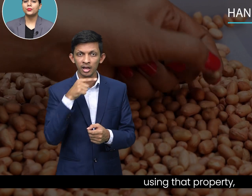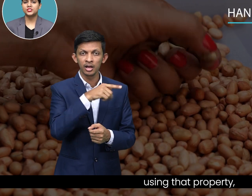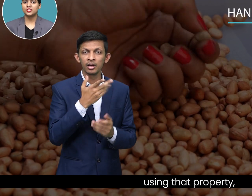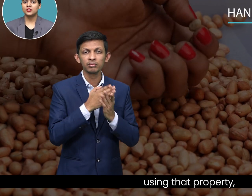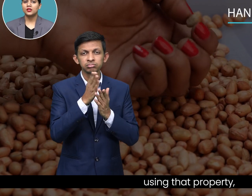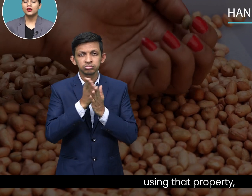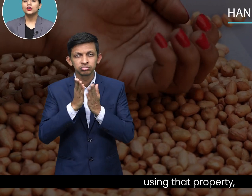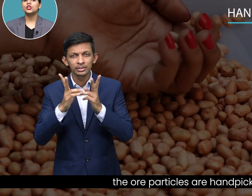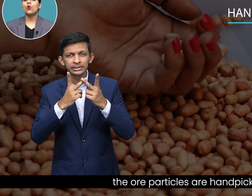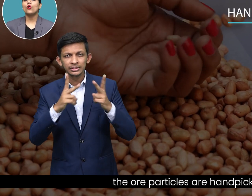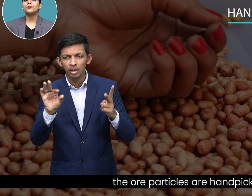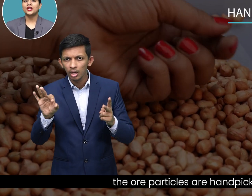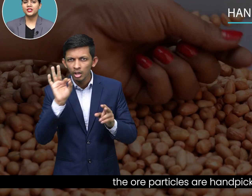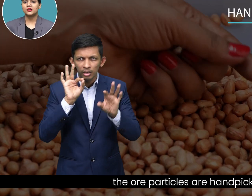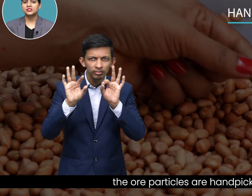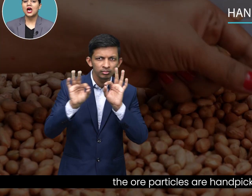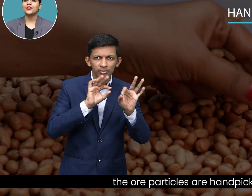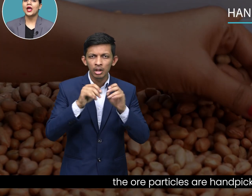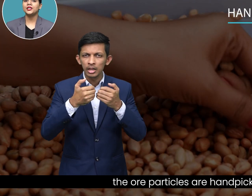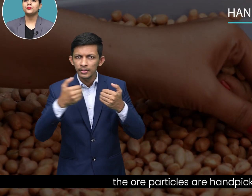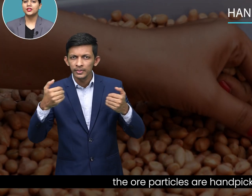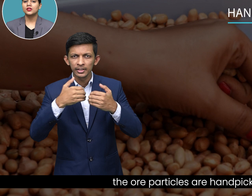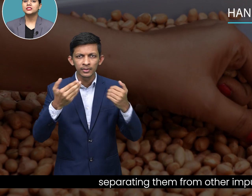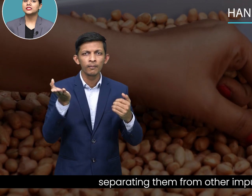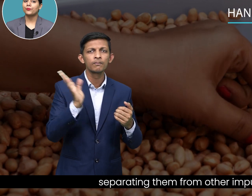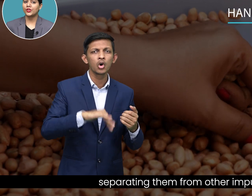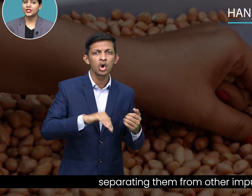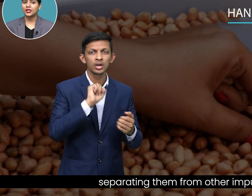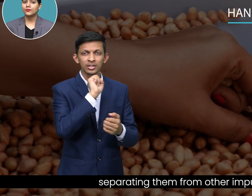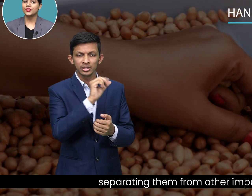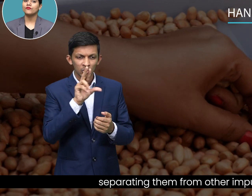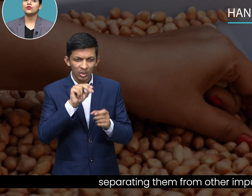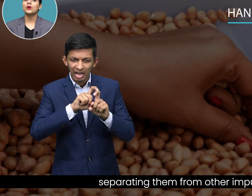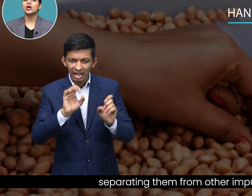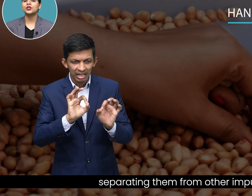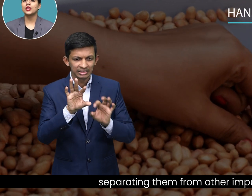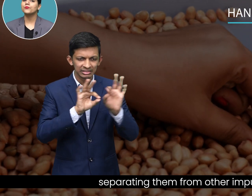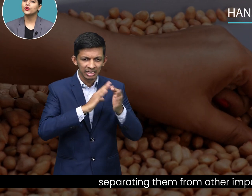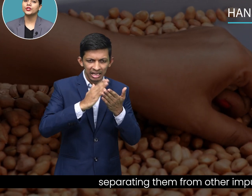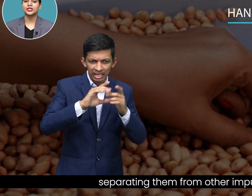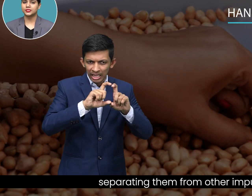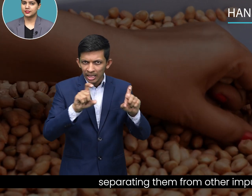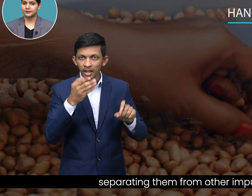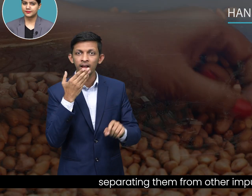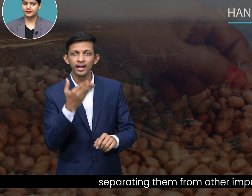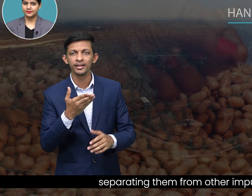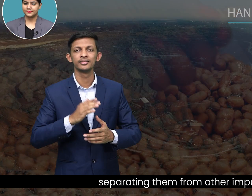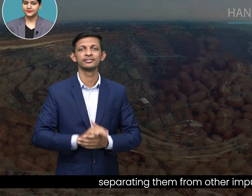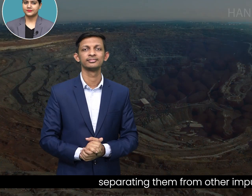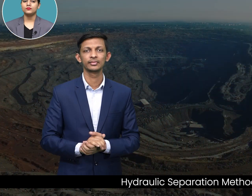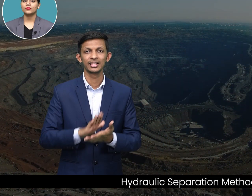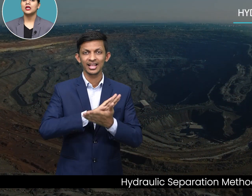using that property, the ore particles are handpicked separating them from other impurities.